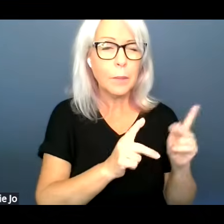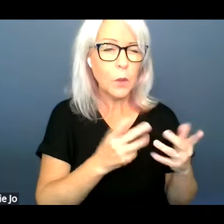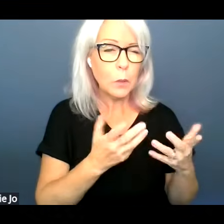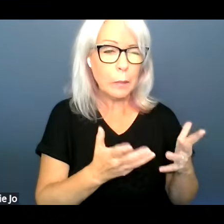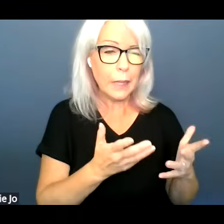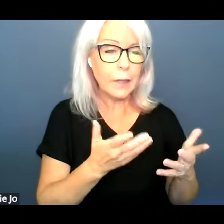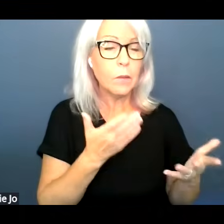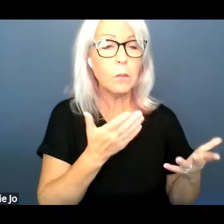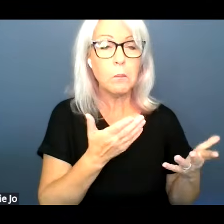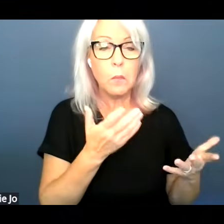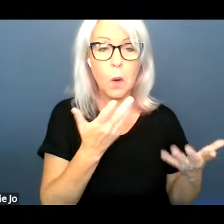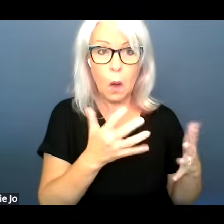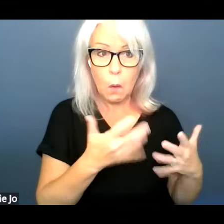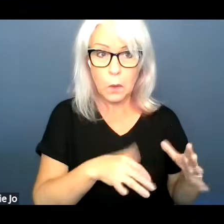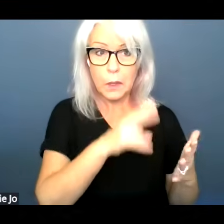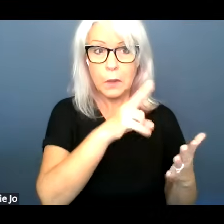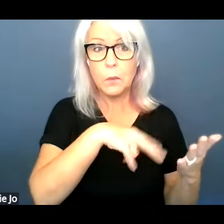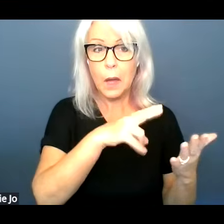point.